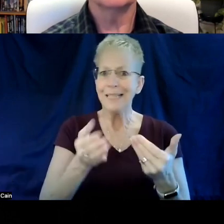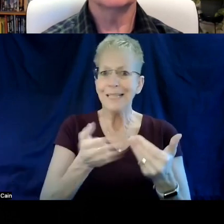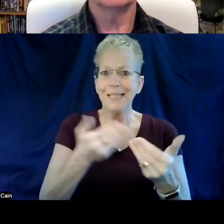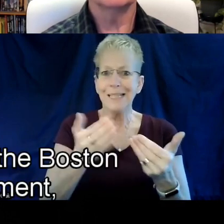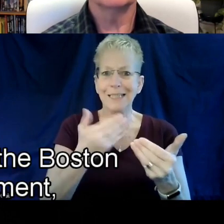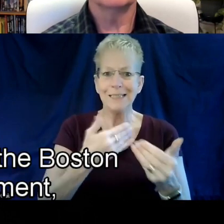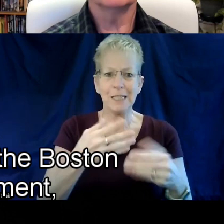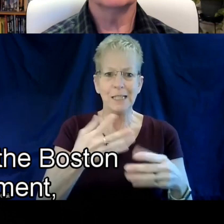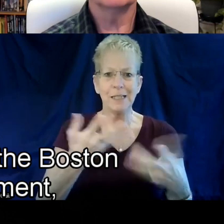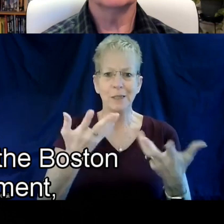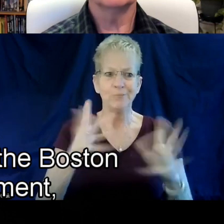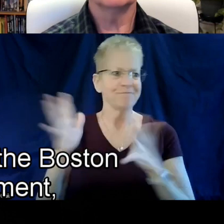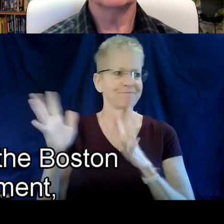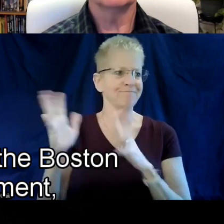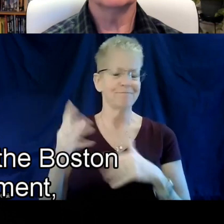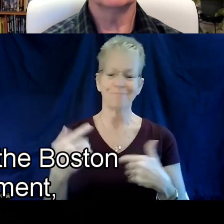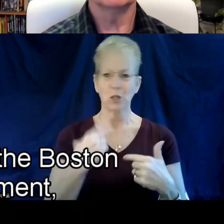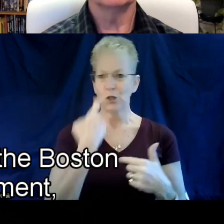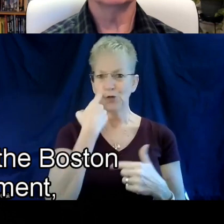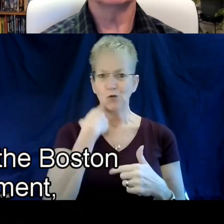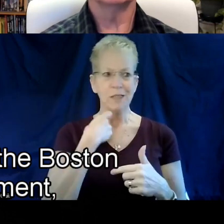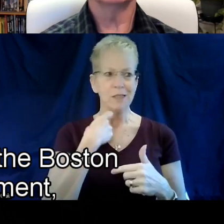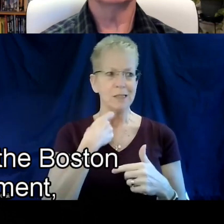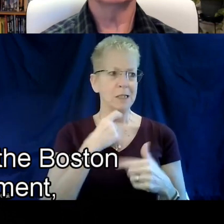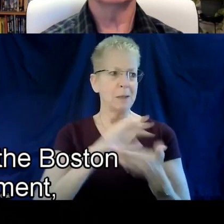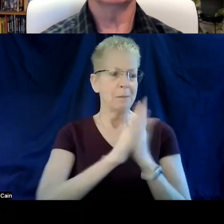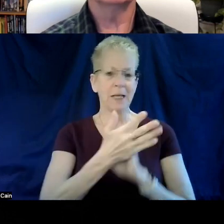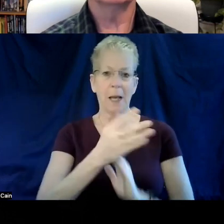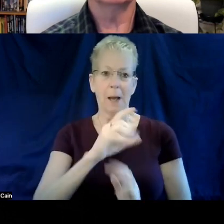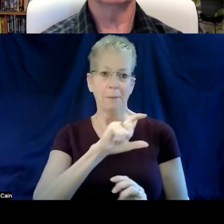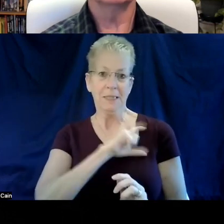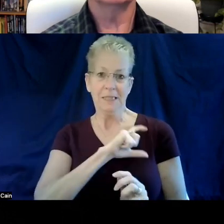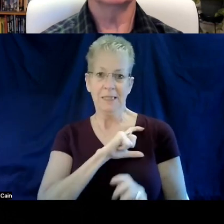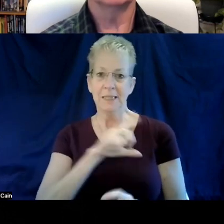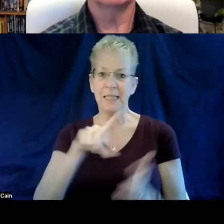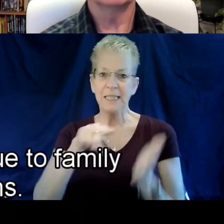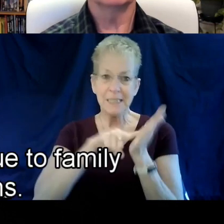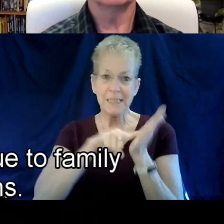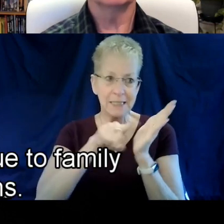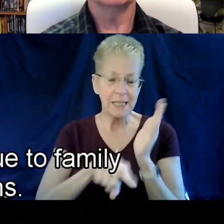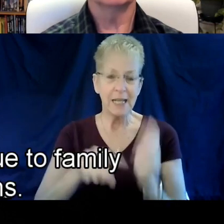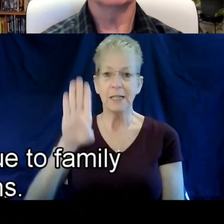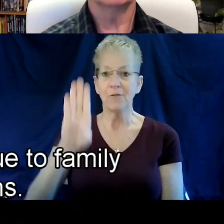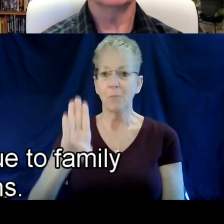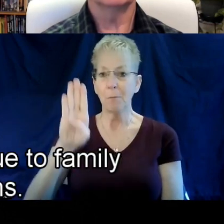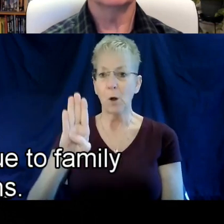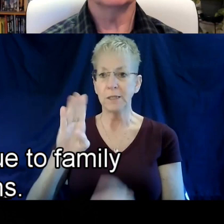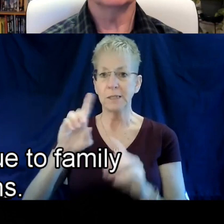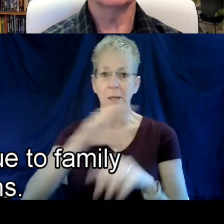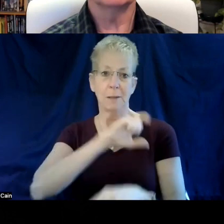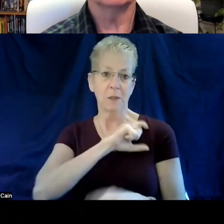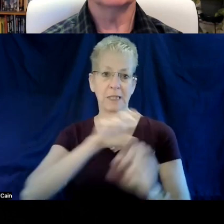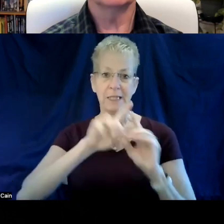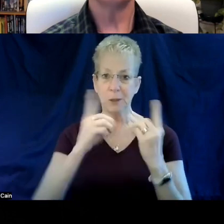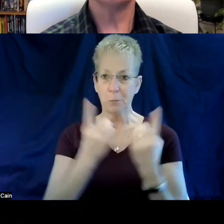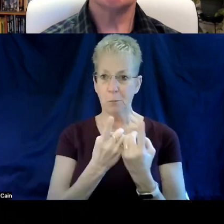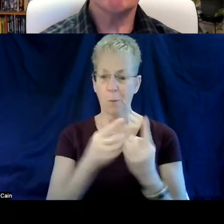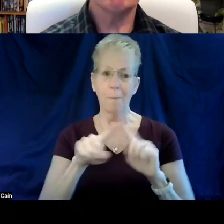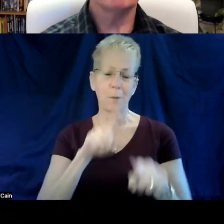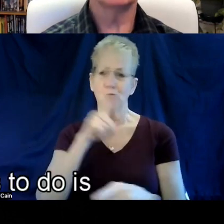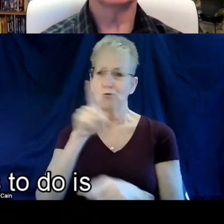uh, recently made detective on the Boston Police Department, but that's entirely due to family